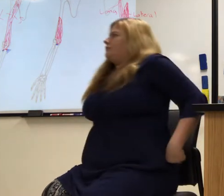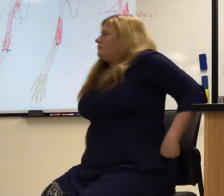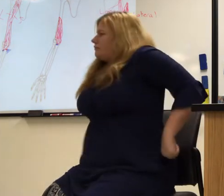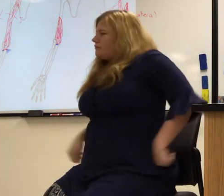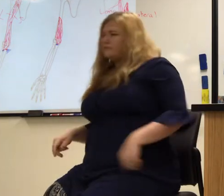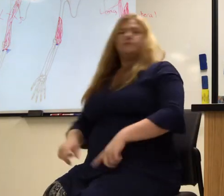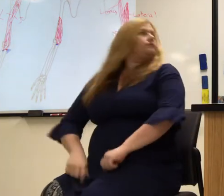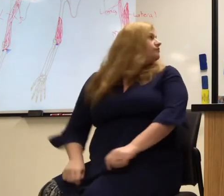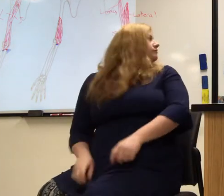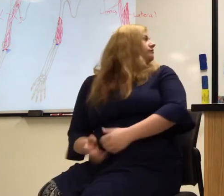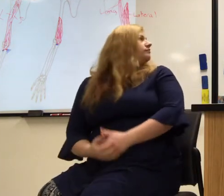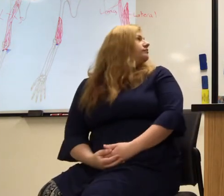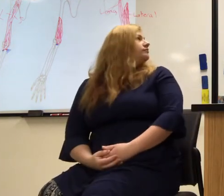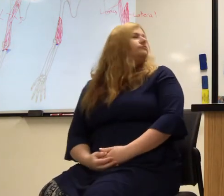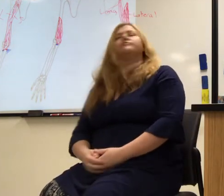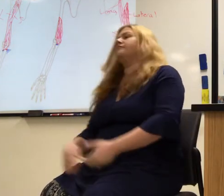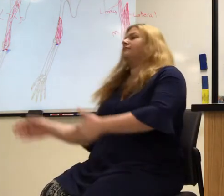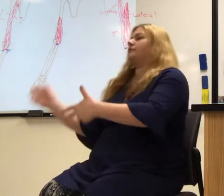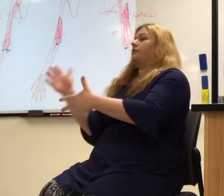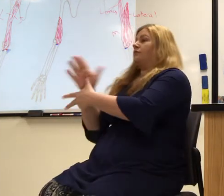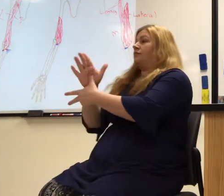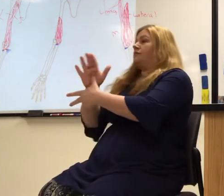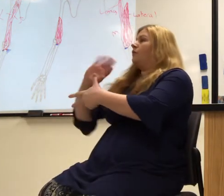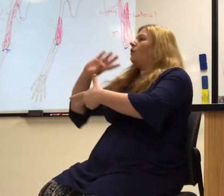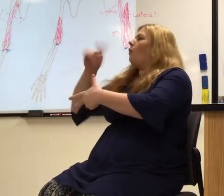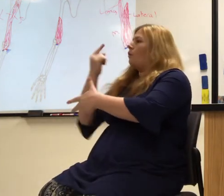That would be the long head only.